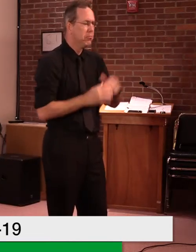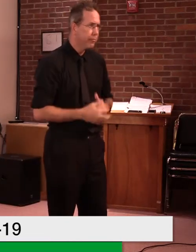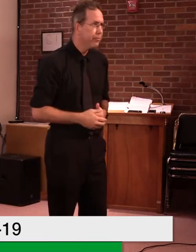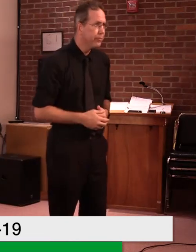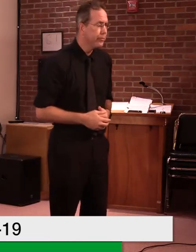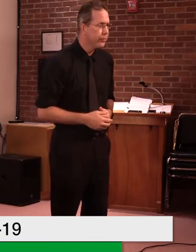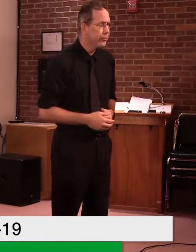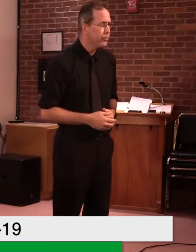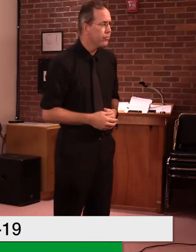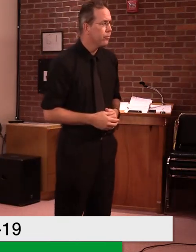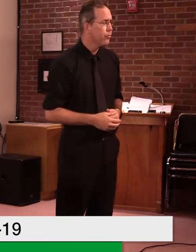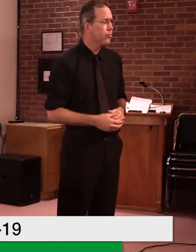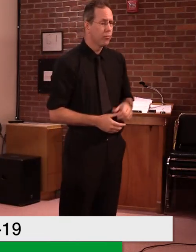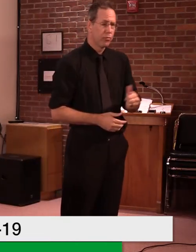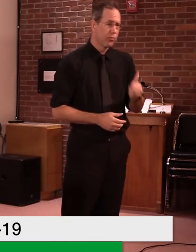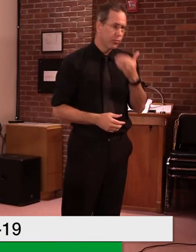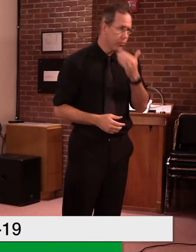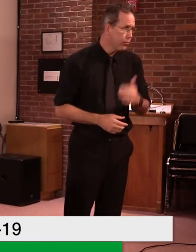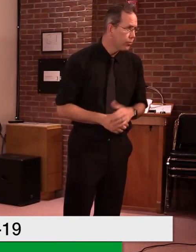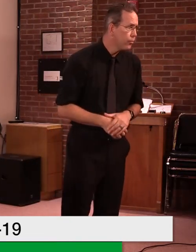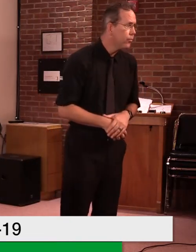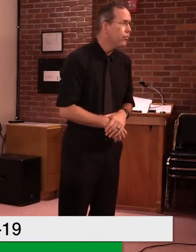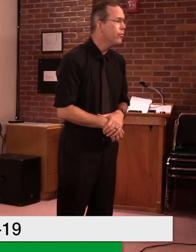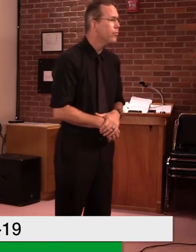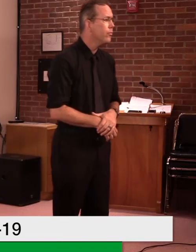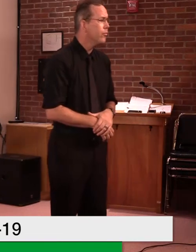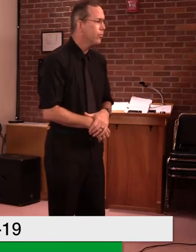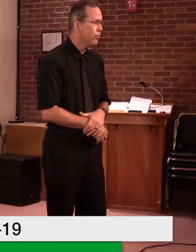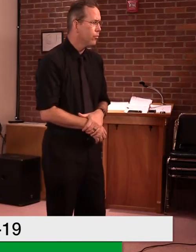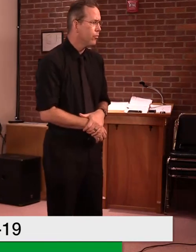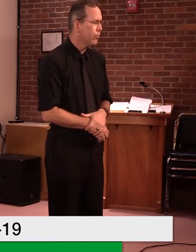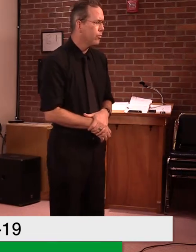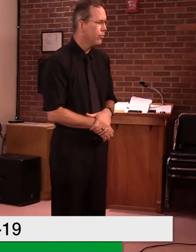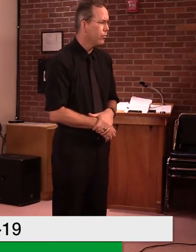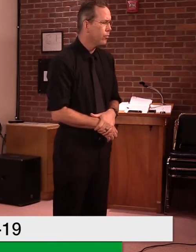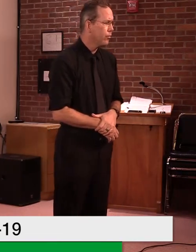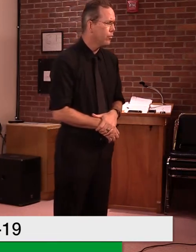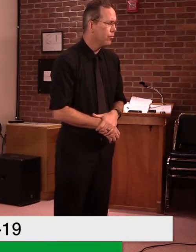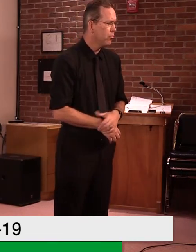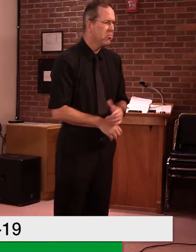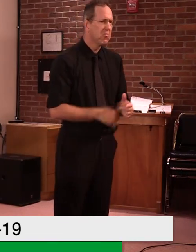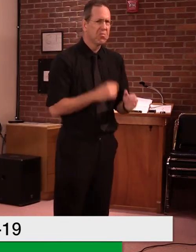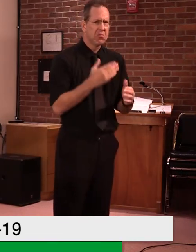Thank you, Mr. Secretary. I may have some more questions, but I'll follow up with you offline. And thank you, Governor, for your time. Thanks, Paul.